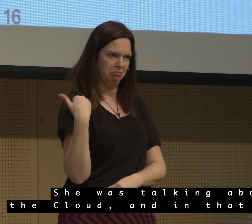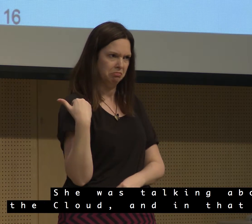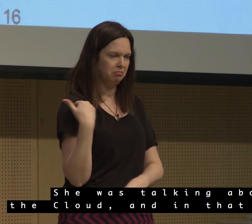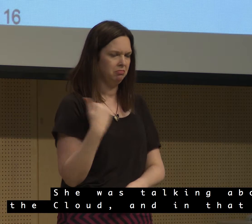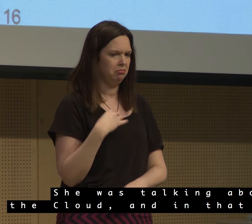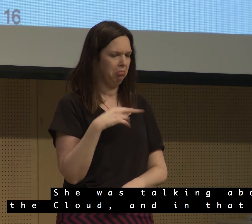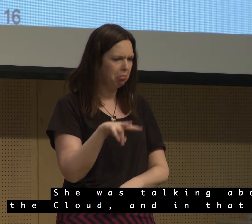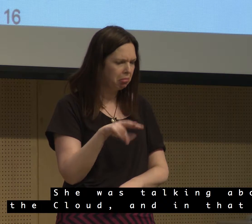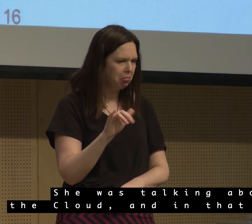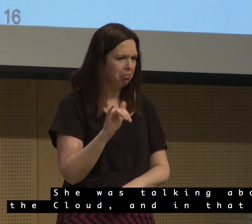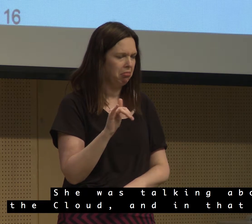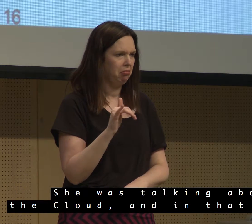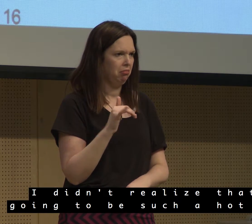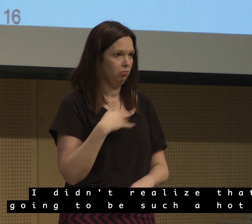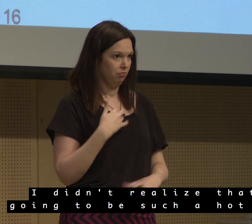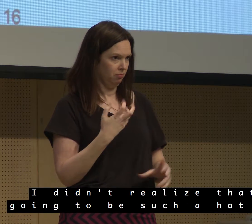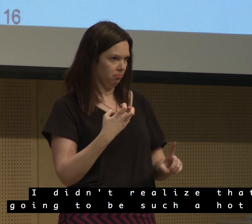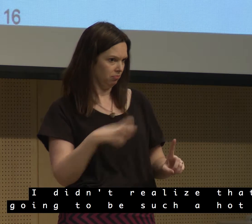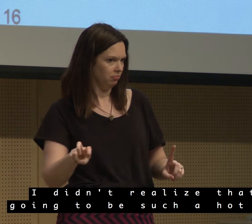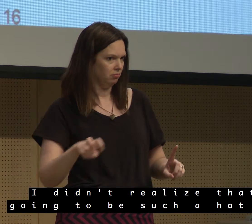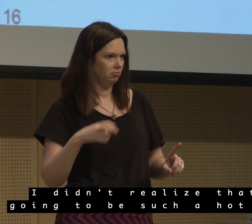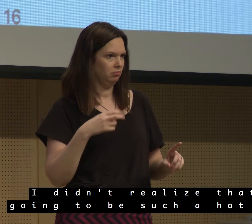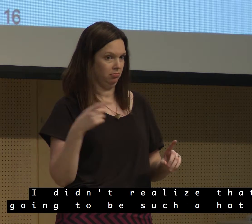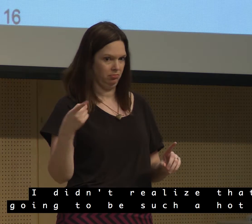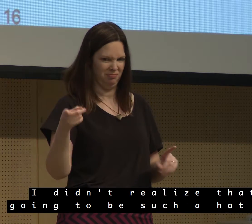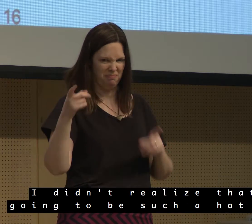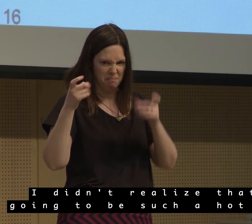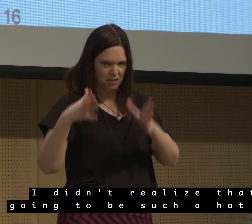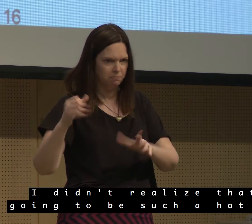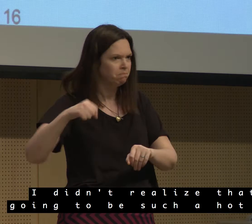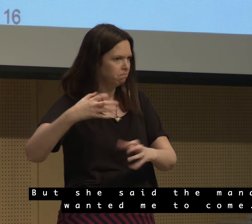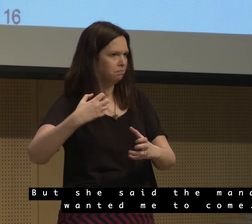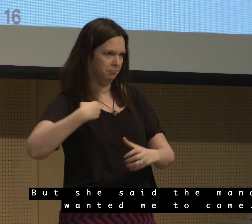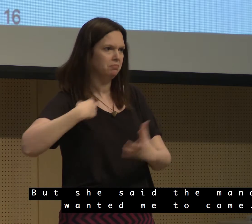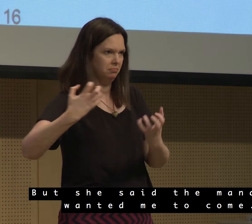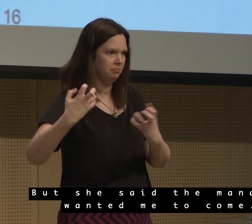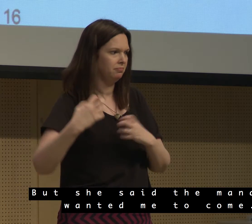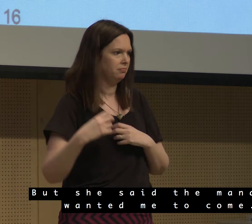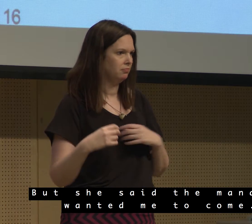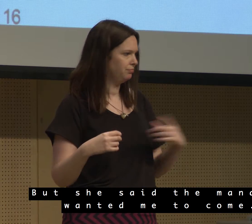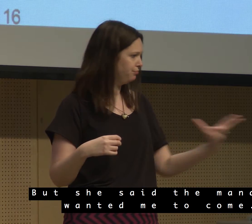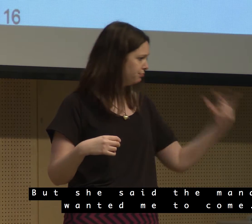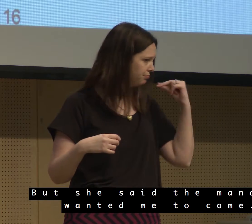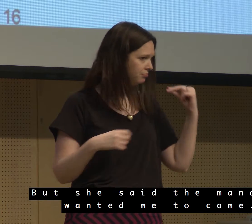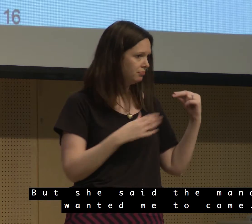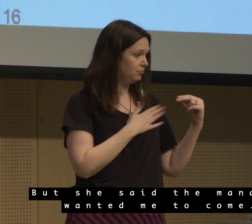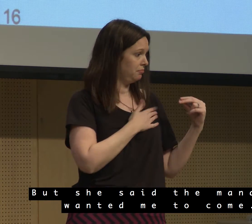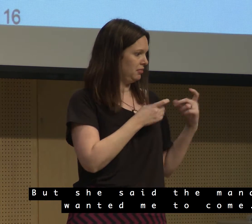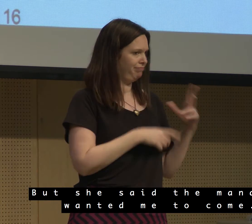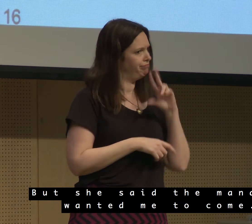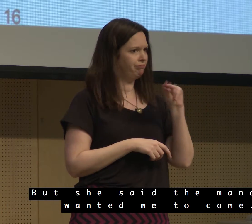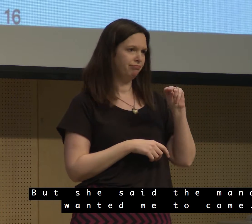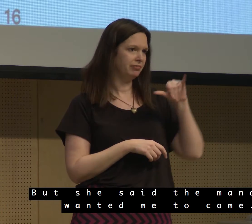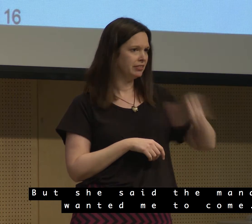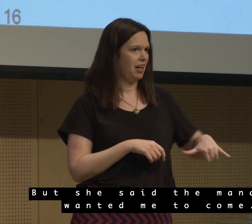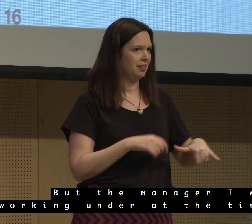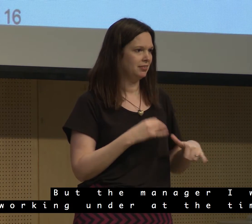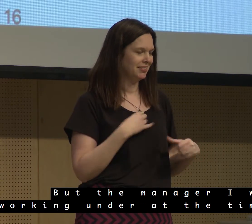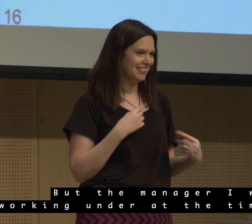the cloud, and at that time, I didn't realize that was gonna be such a hot topic. But she said the manager wanted me to come,